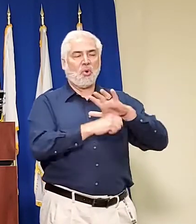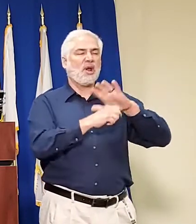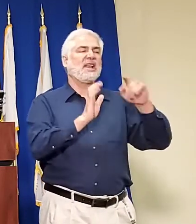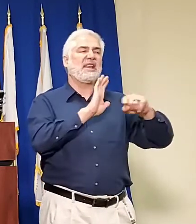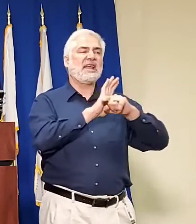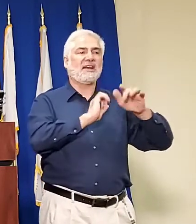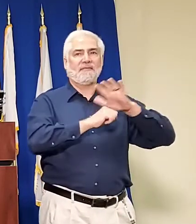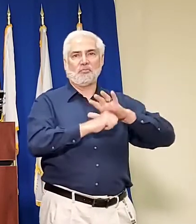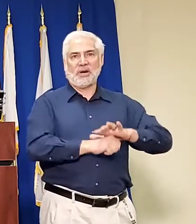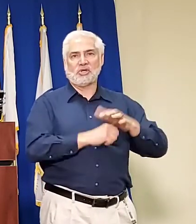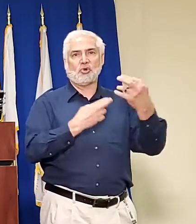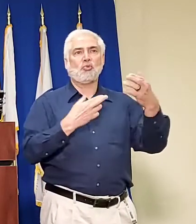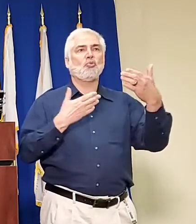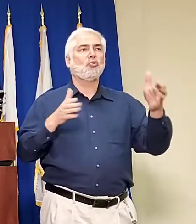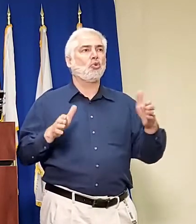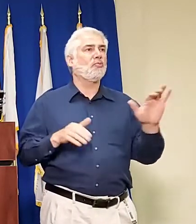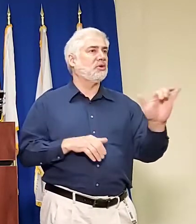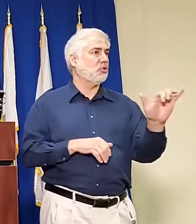rooms.